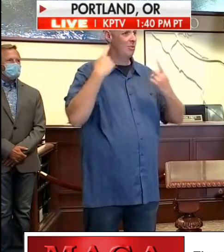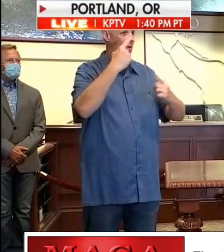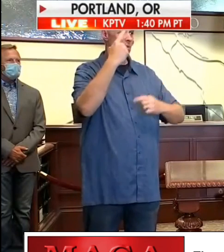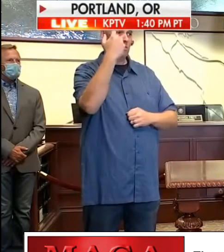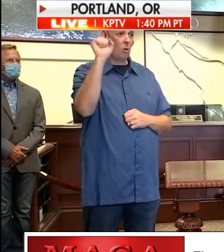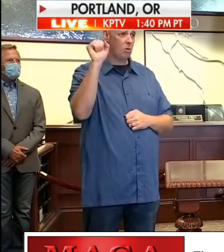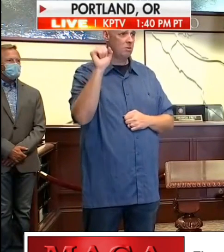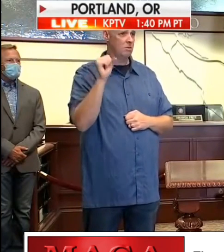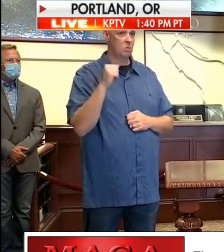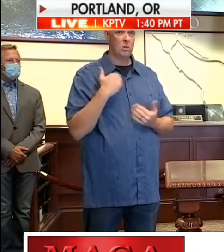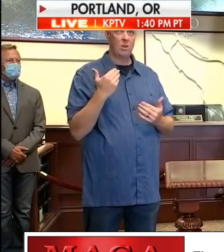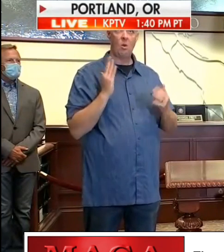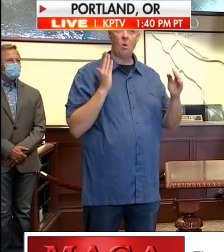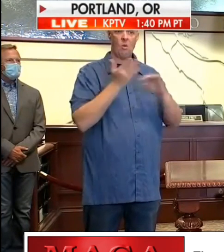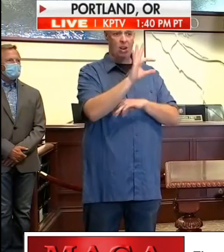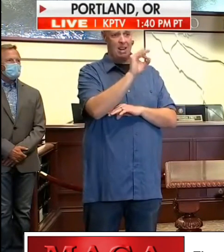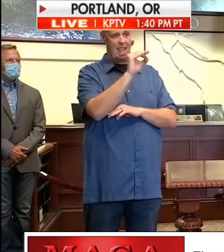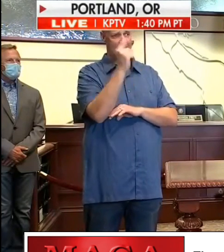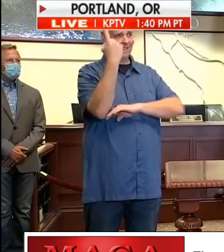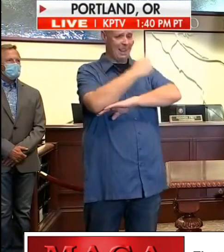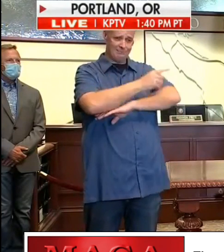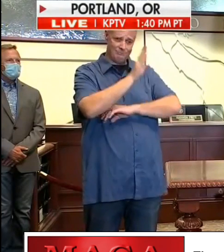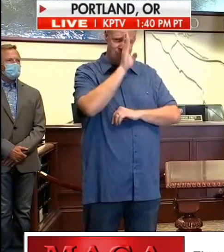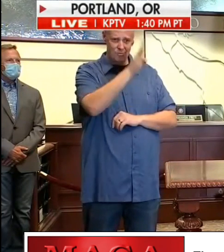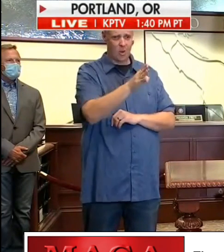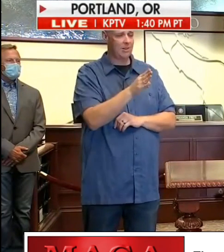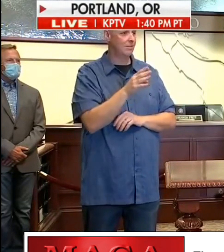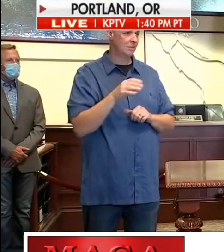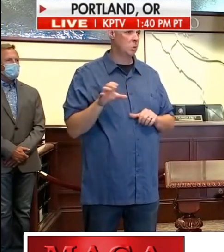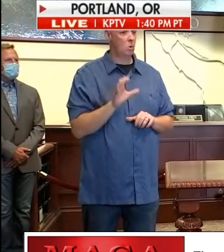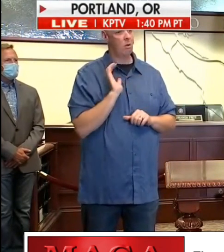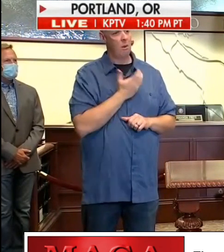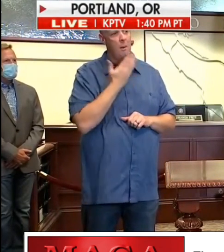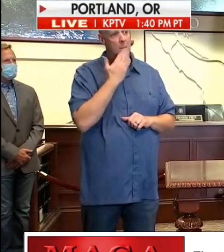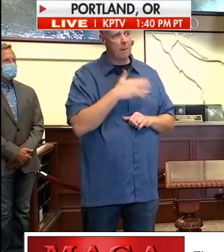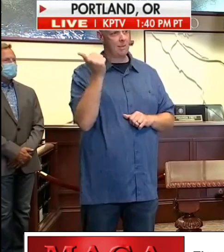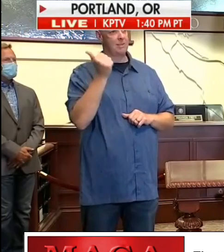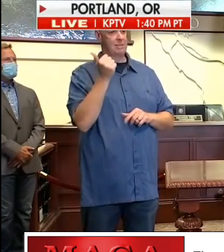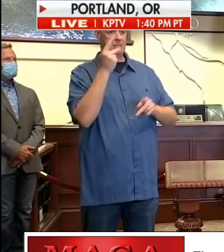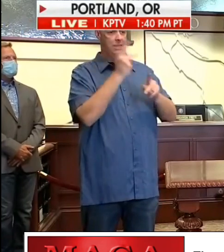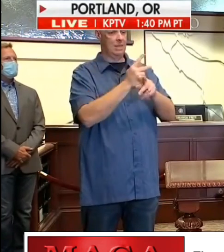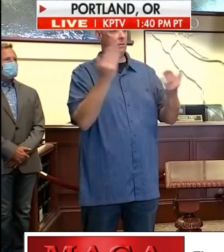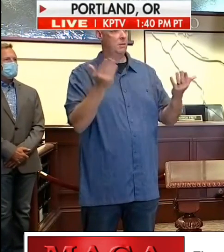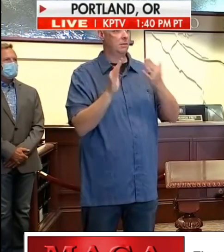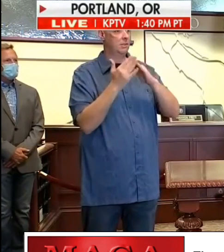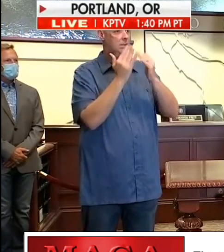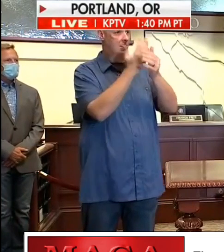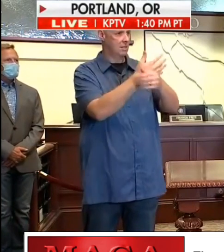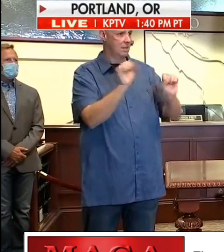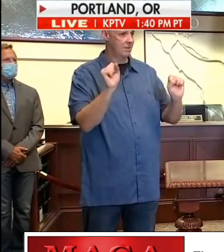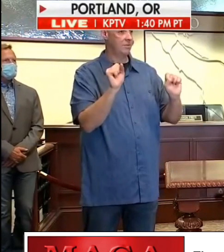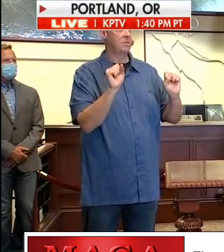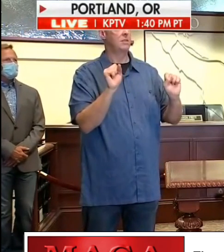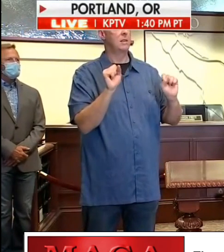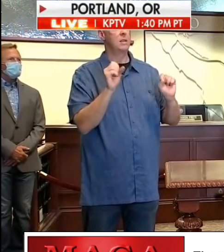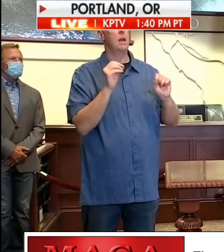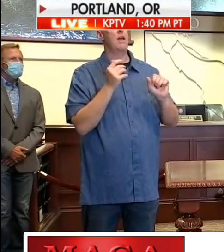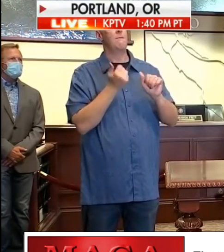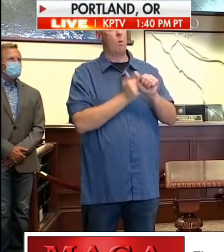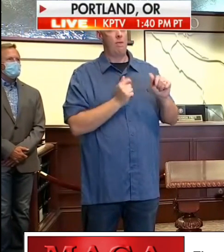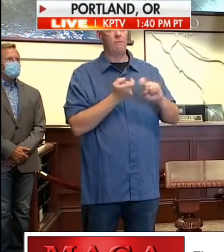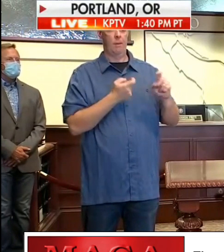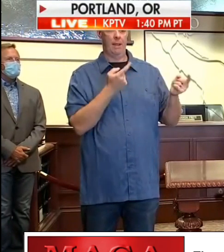been out there 90 plus nights straight doing our, you know, our best to keep the city safe and to keep these interactions from happening.